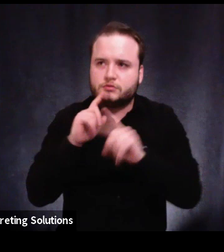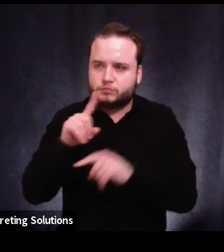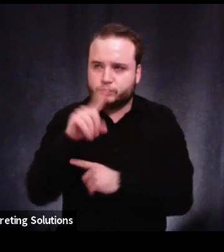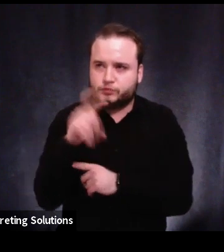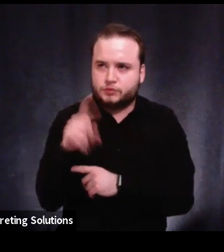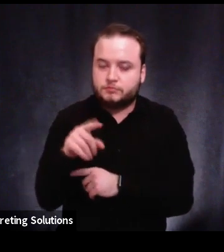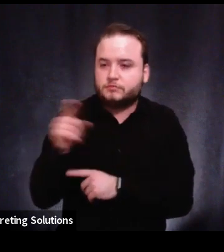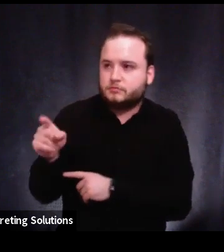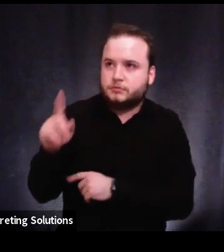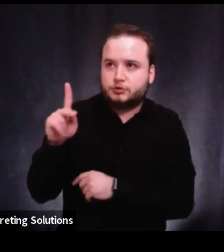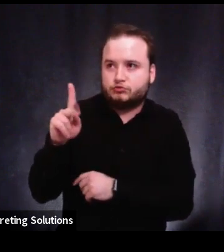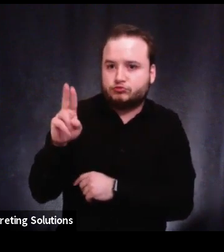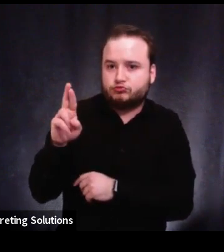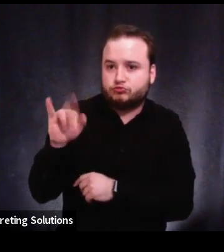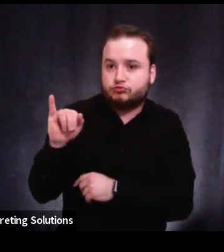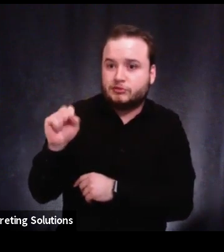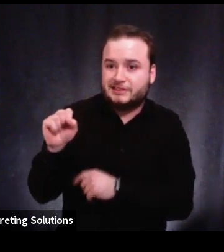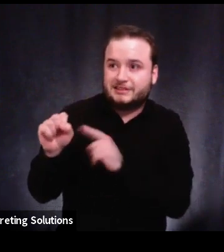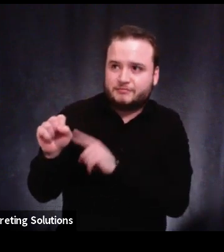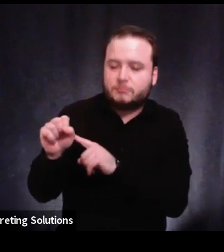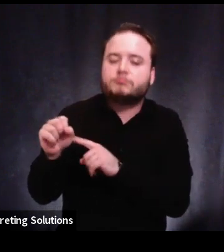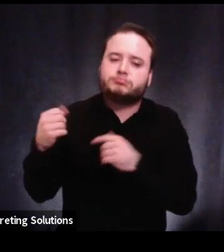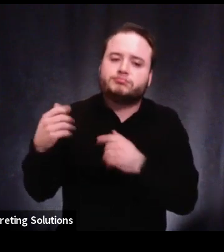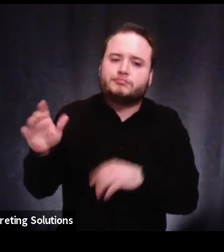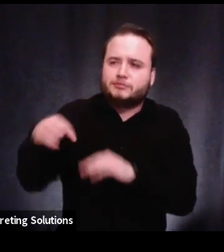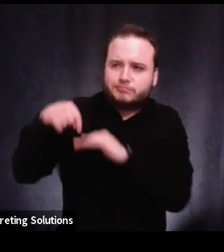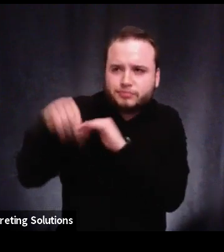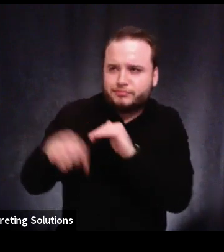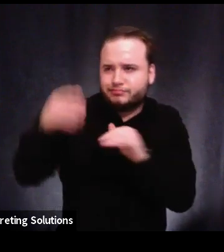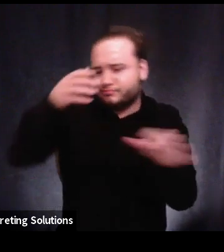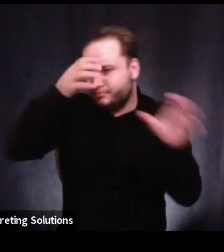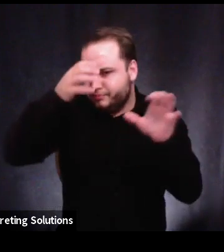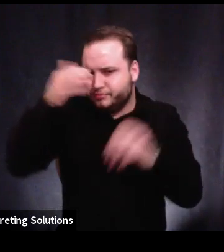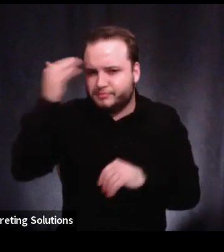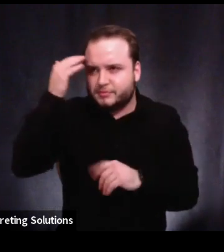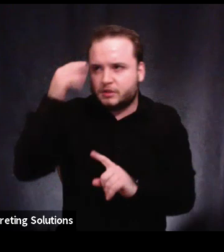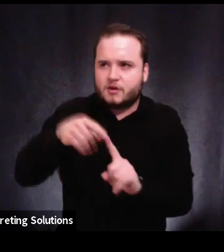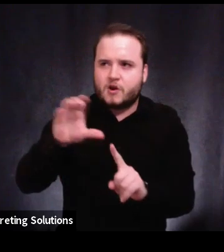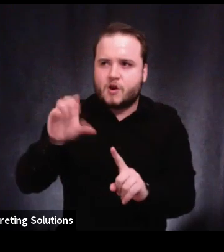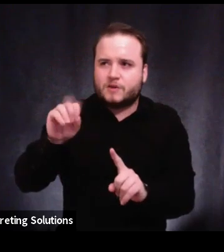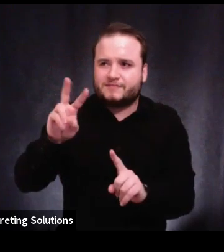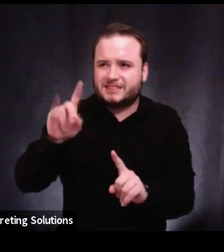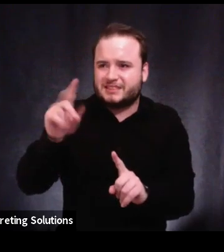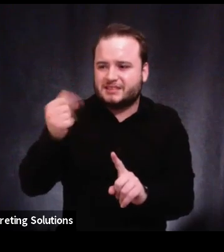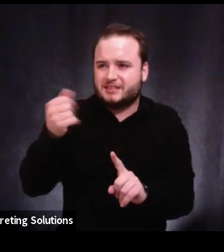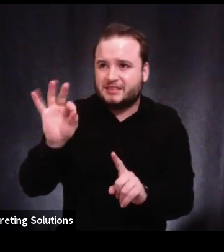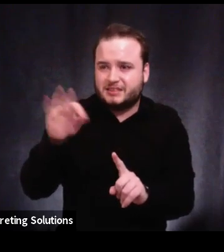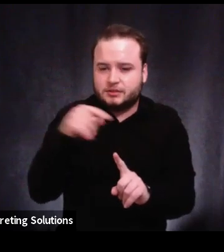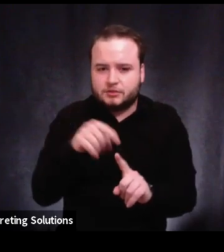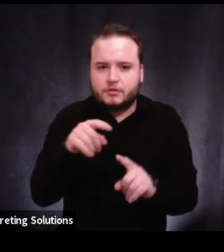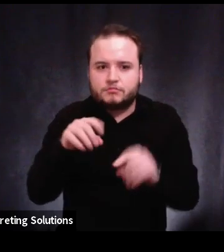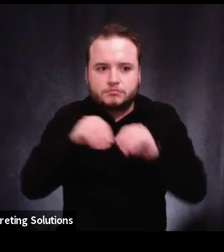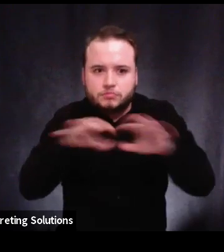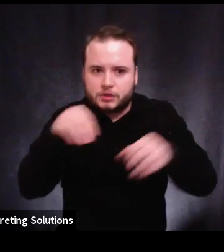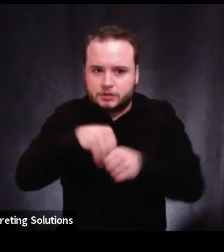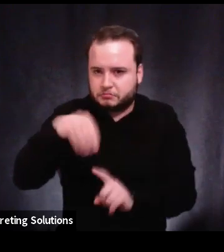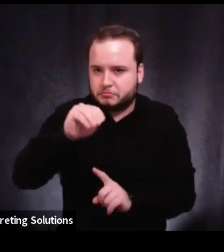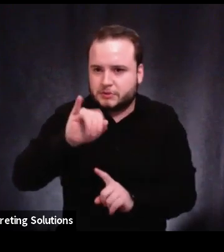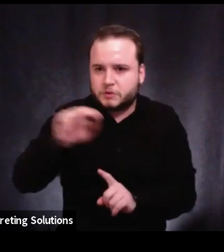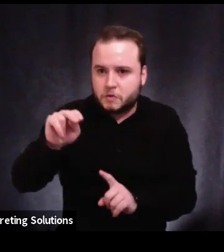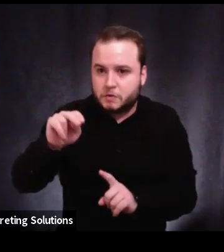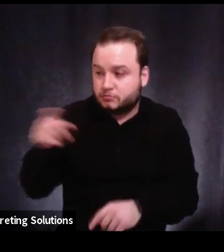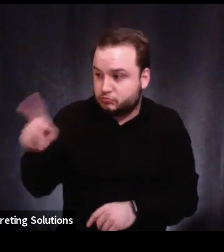of knowledge about what's going on with the epidemic in Minnesota. So Chris, unless you have any other comments you want to make at this time, we can open